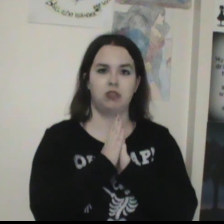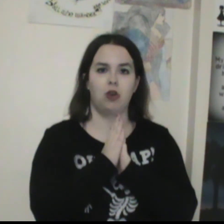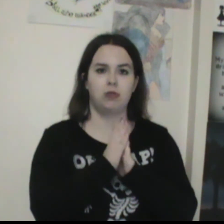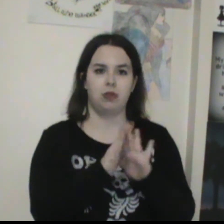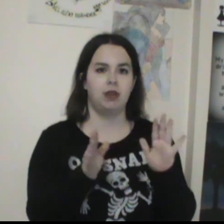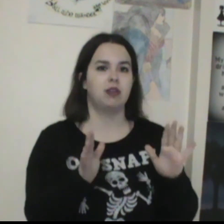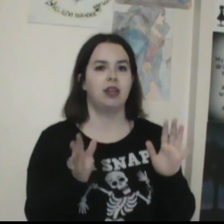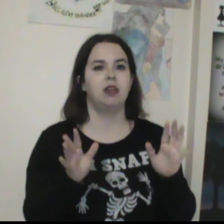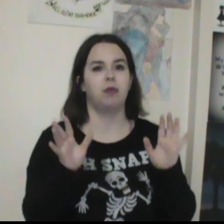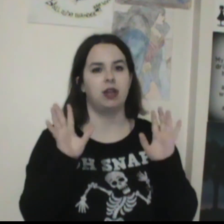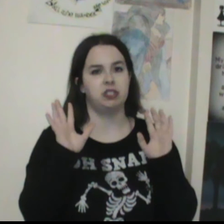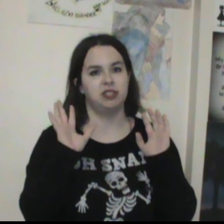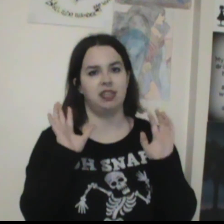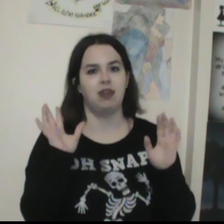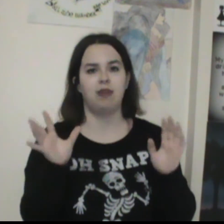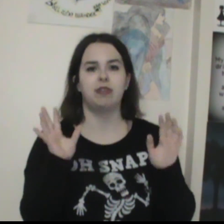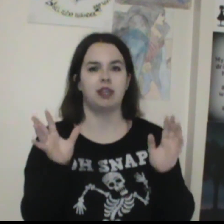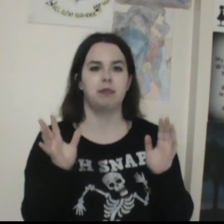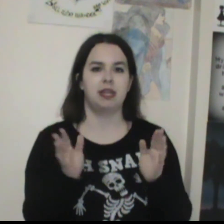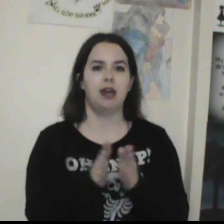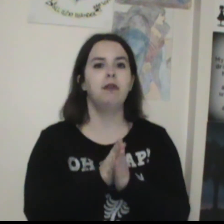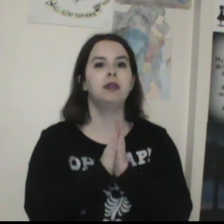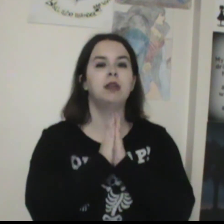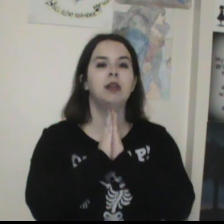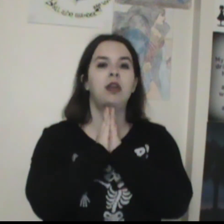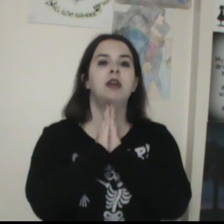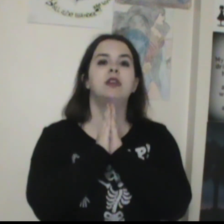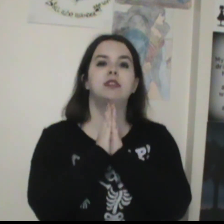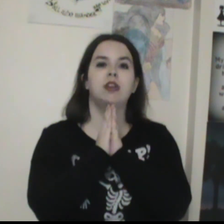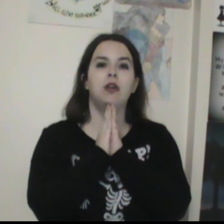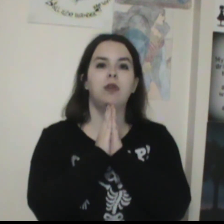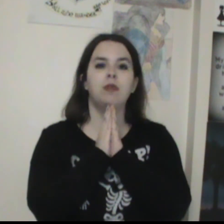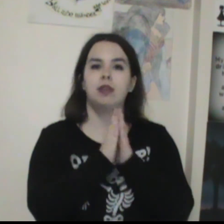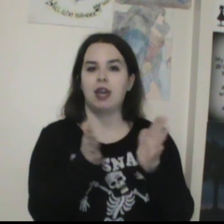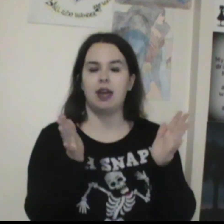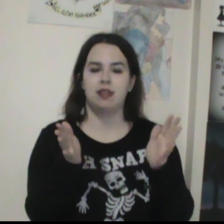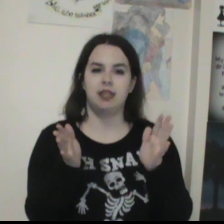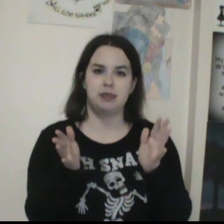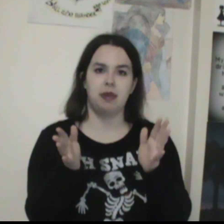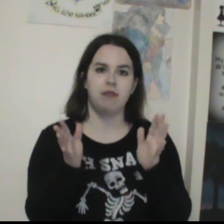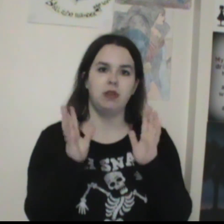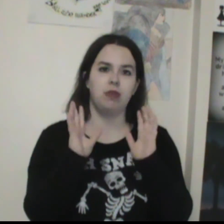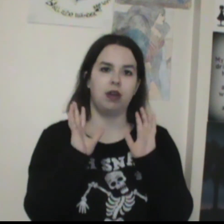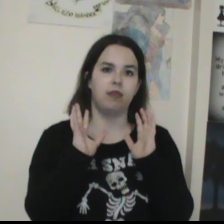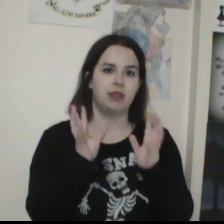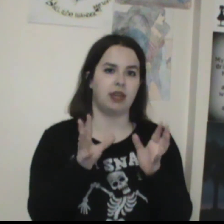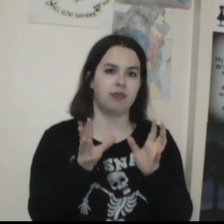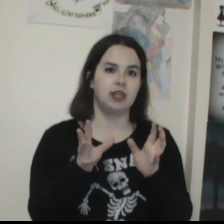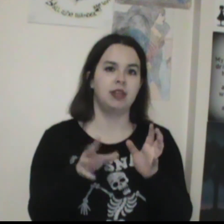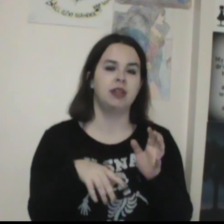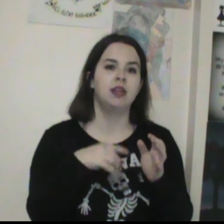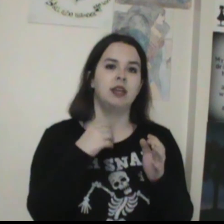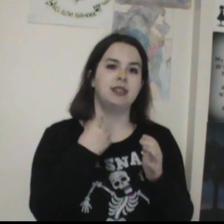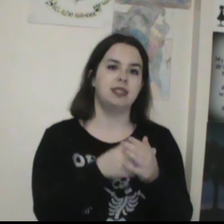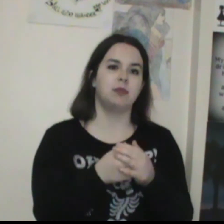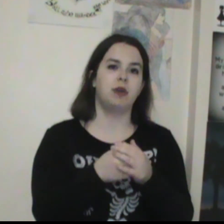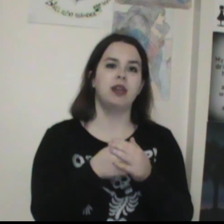so entertaining to watch and see how everything played out. So yeah, that's my review of The Gifted, Season 1,